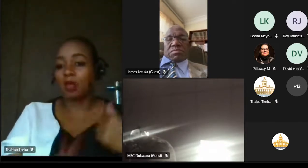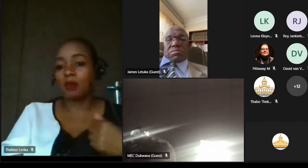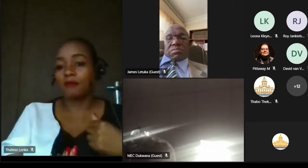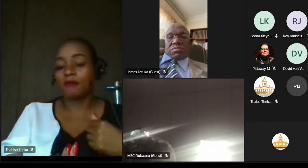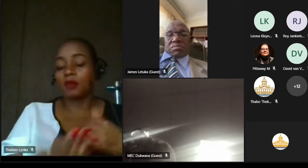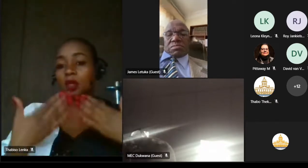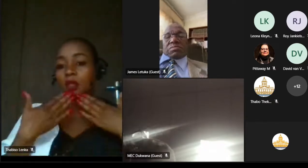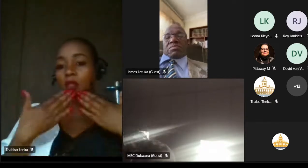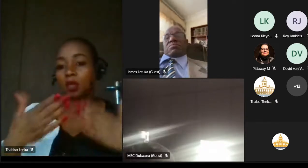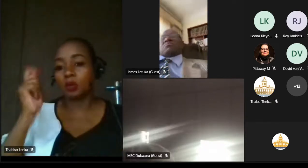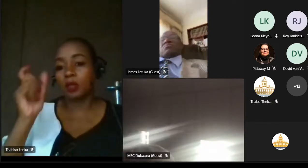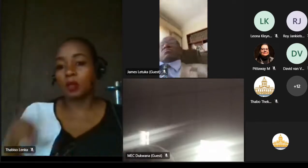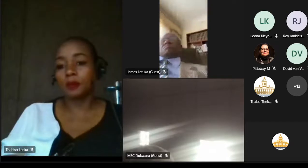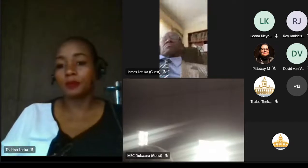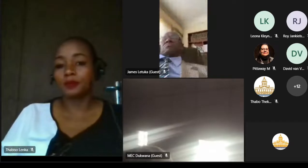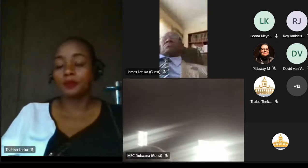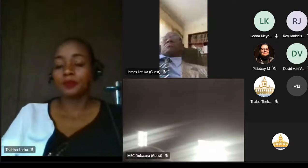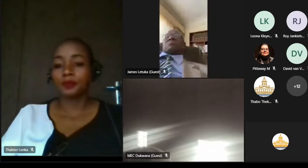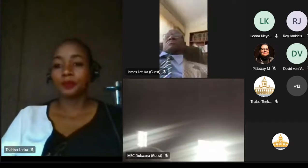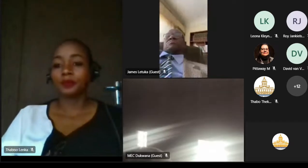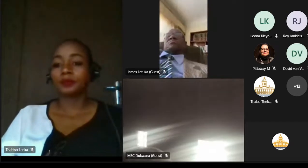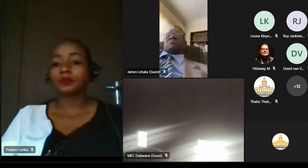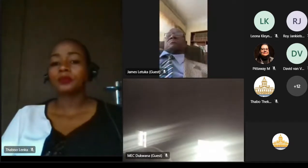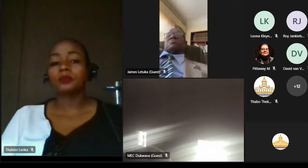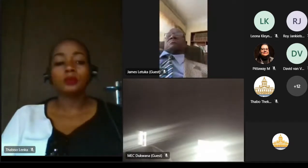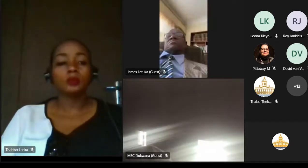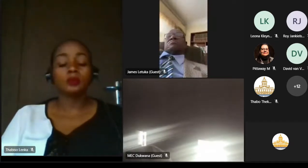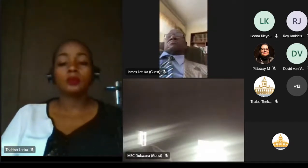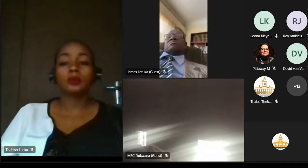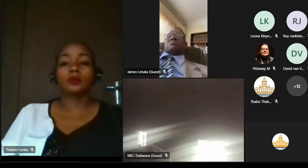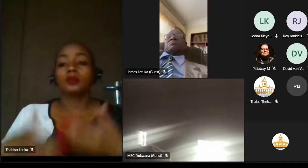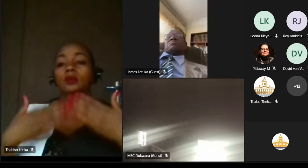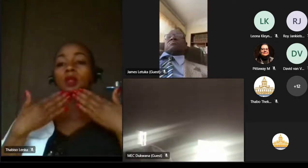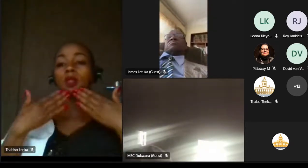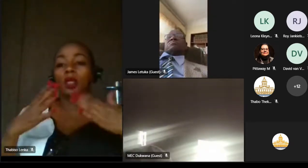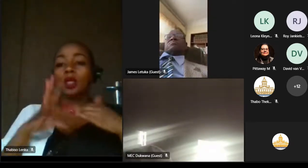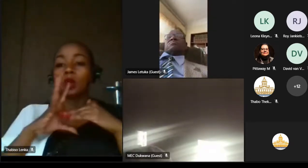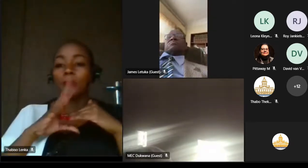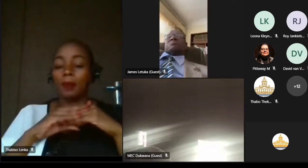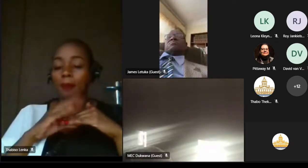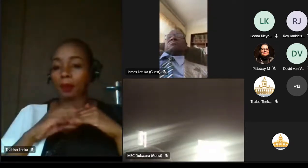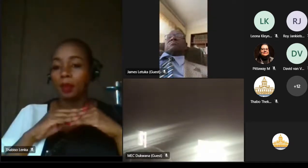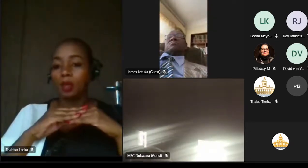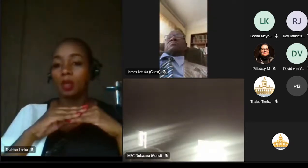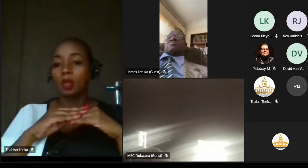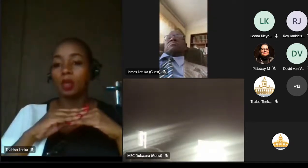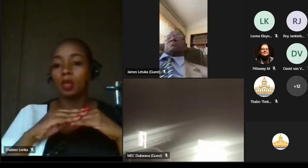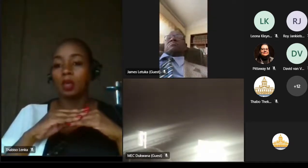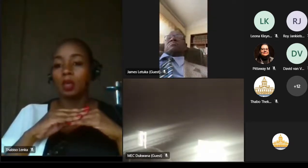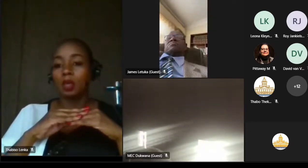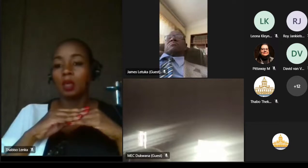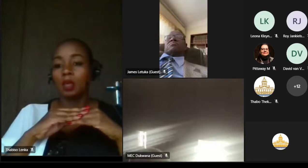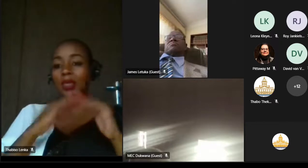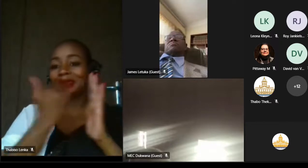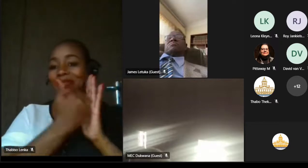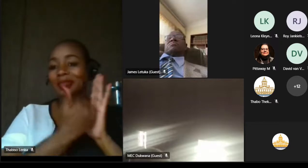Thank you, Honourable Member. Is there any other